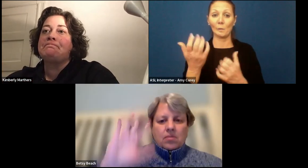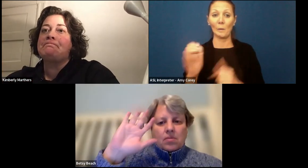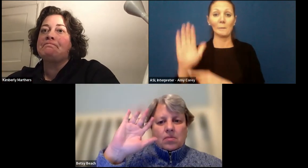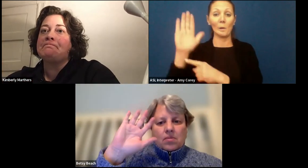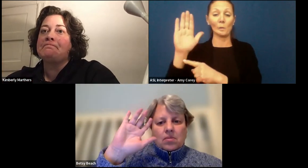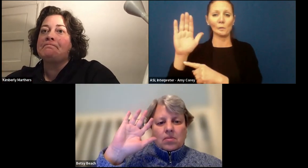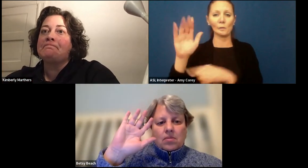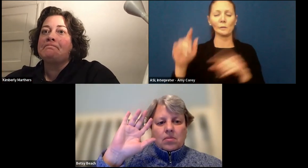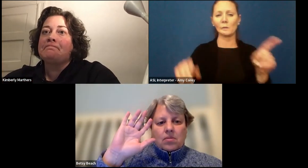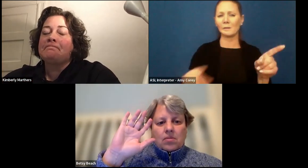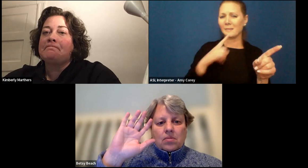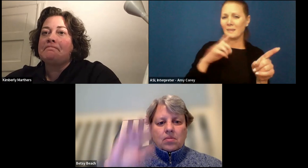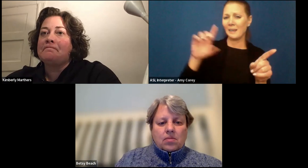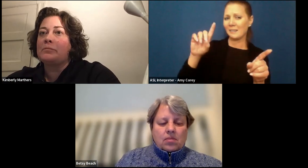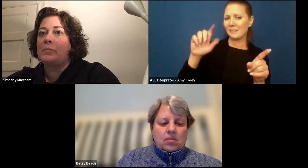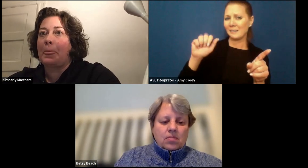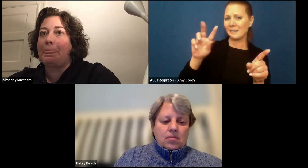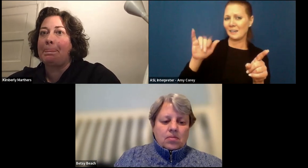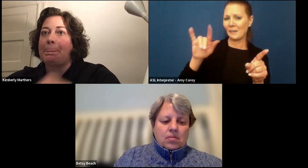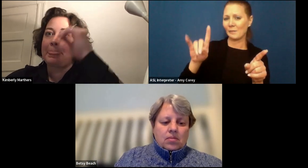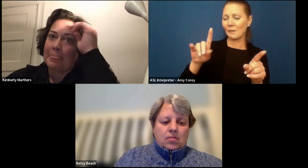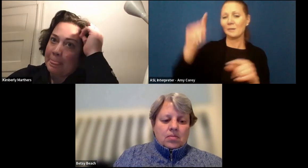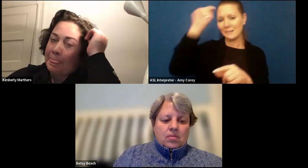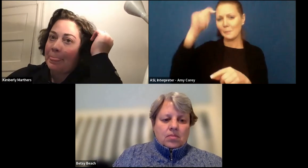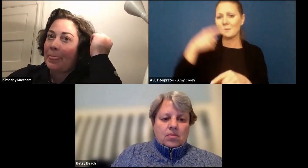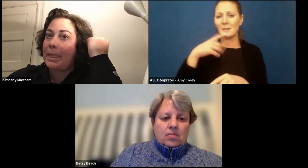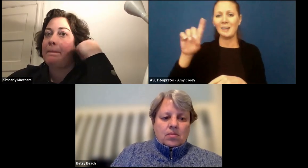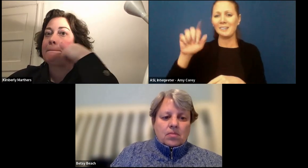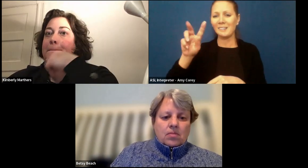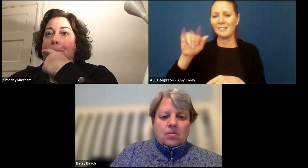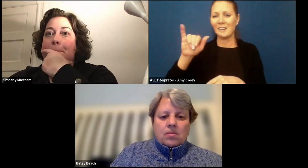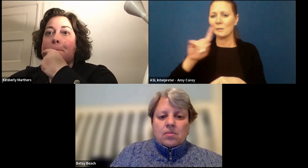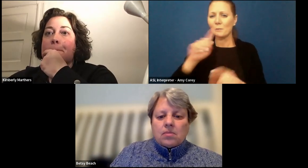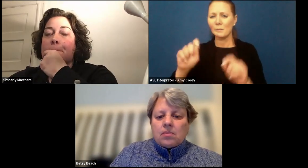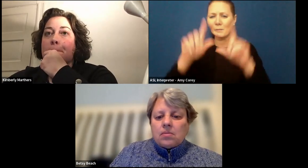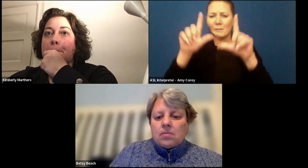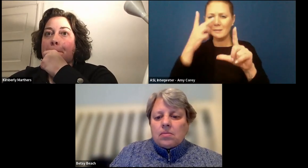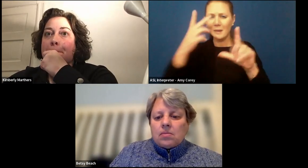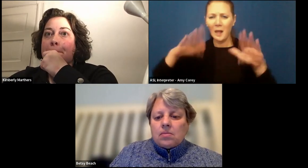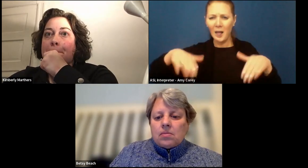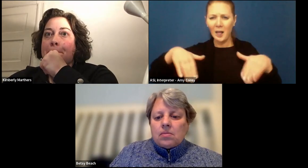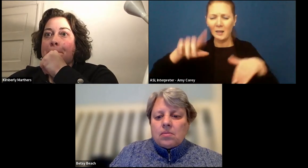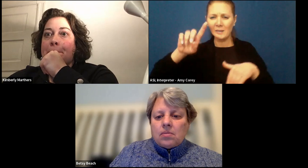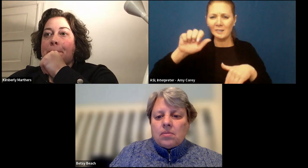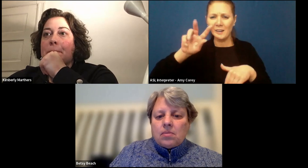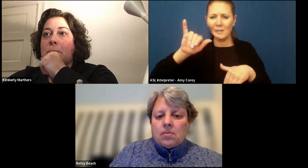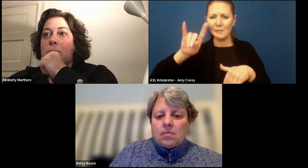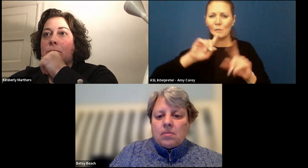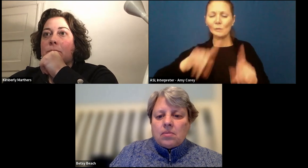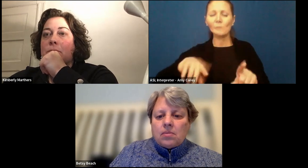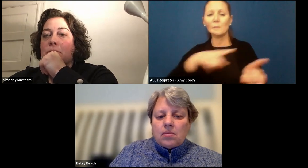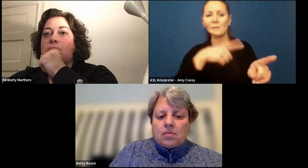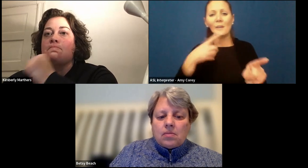didn't show up, so Tim is saying. I didn't see David's picture. He put a thumbs